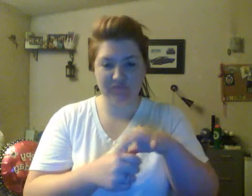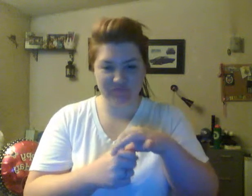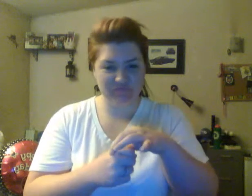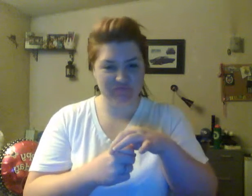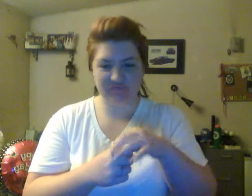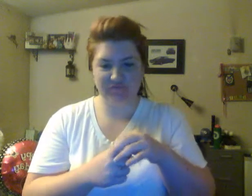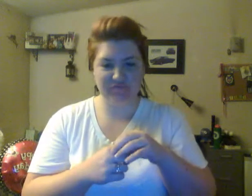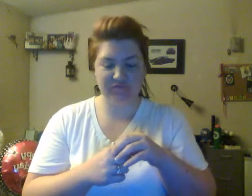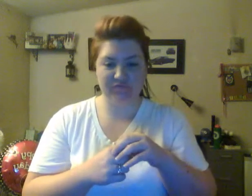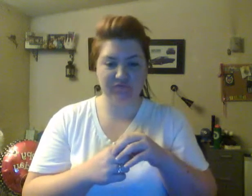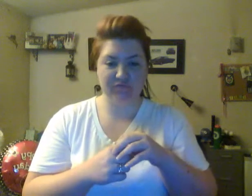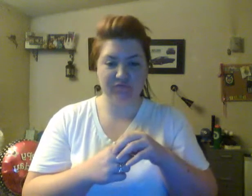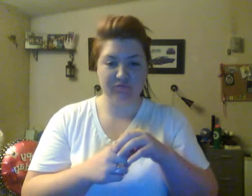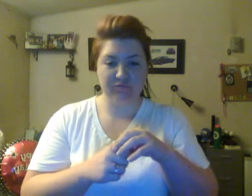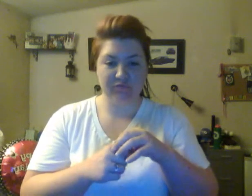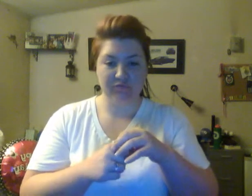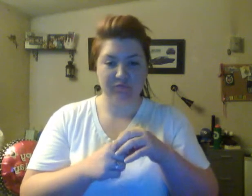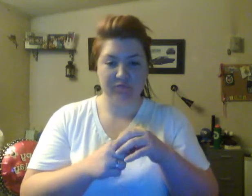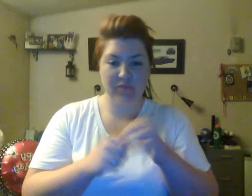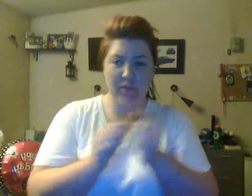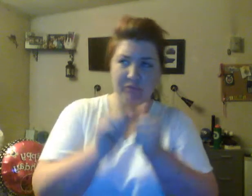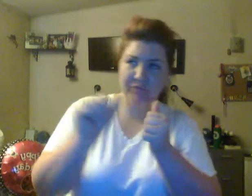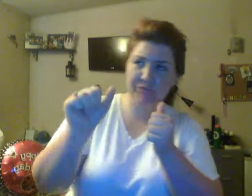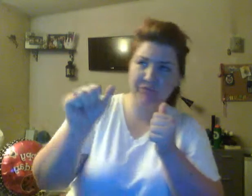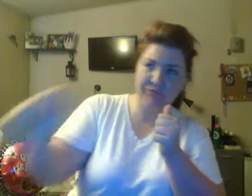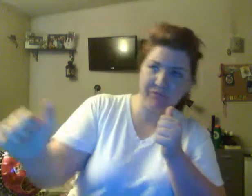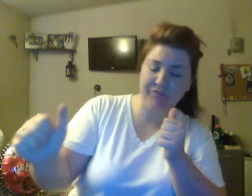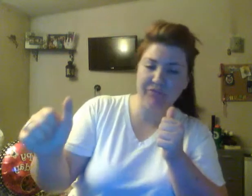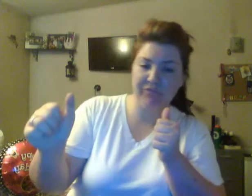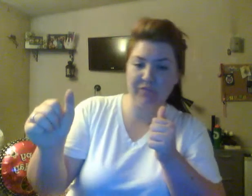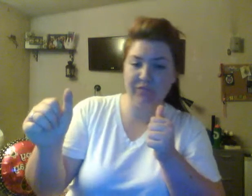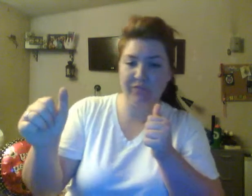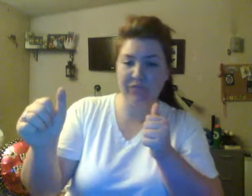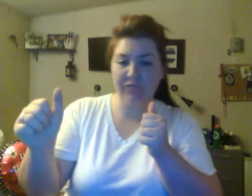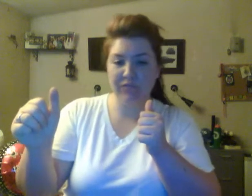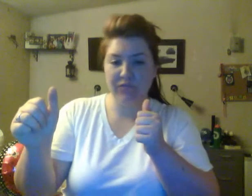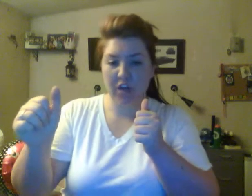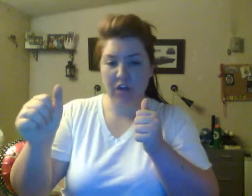All right, distance. They were a long ways away from where they were fighting.